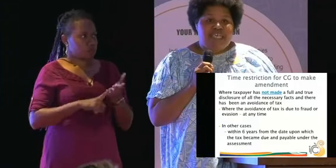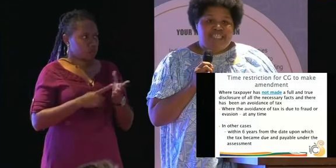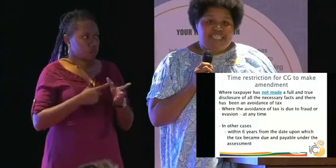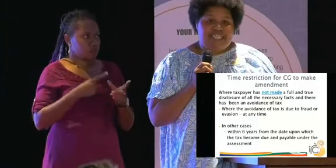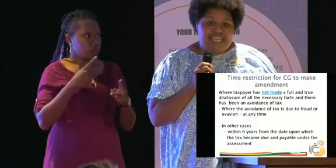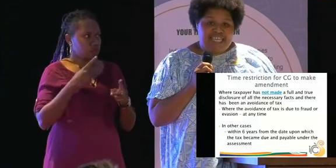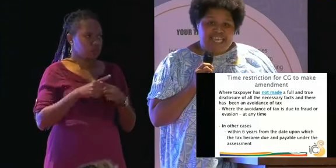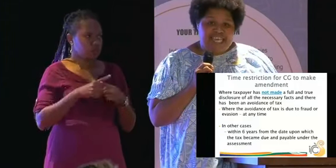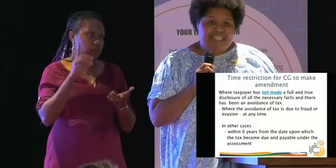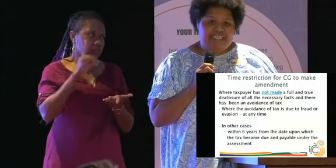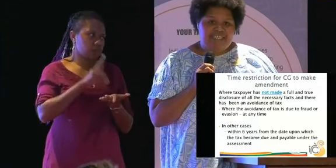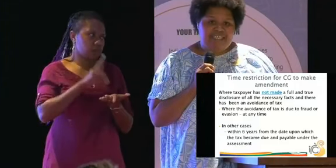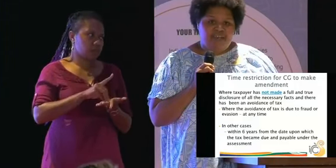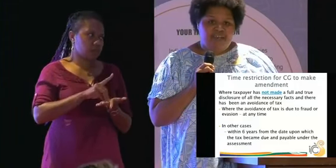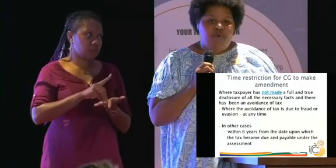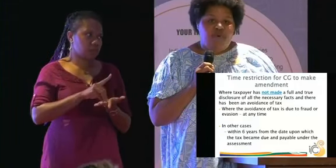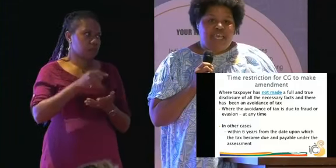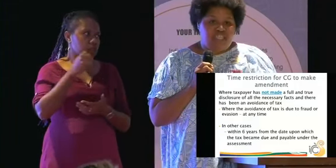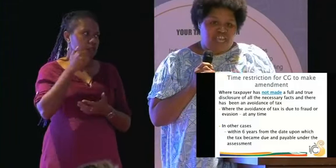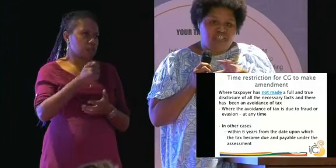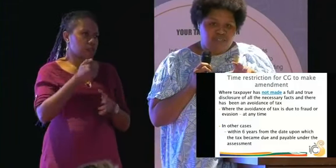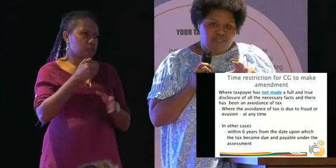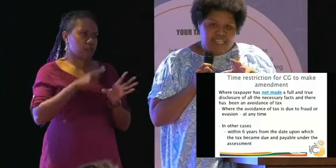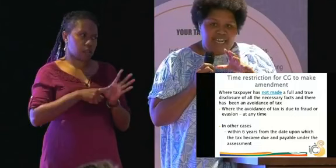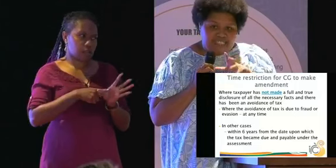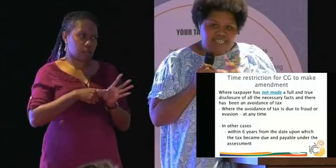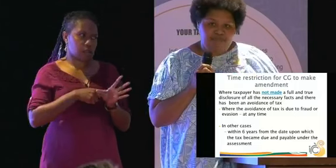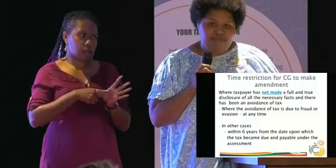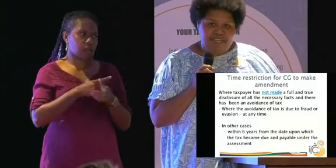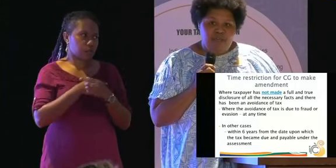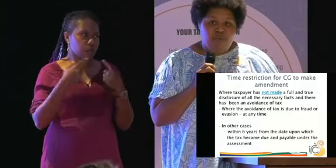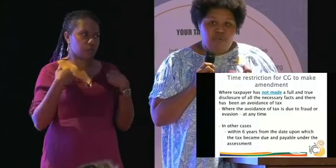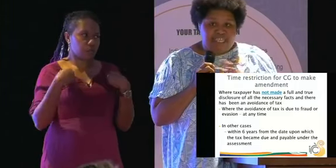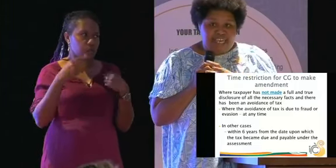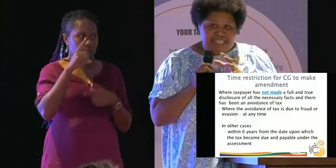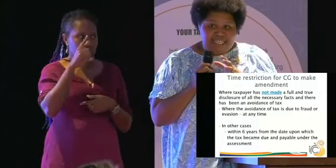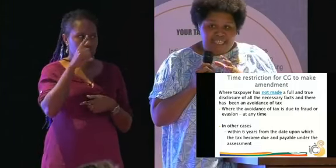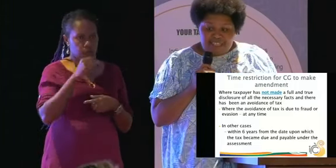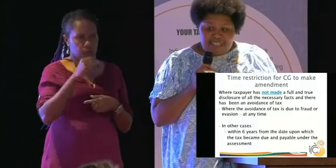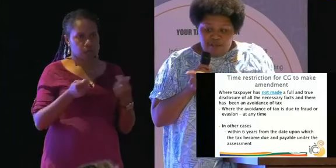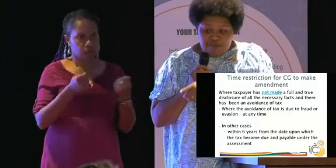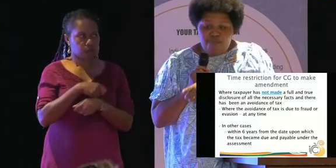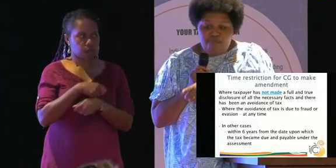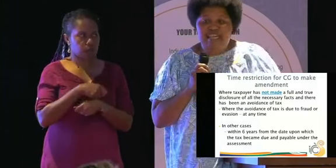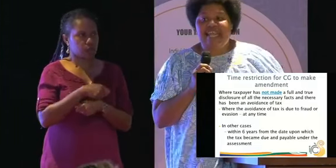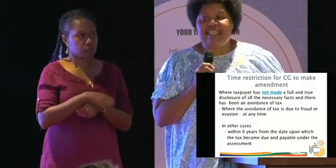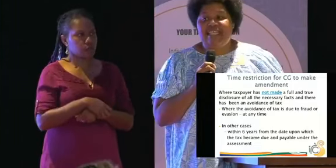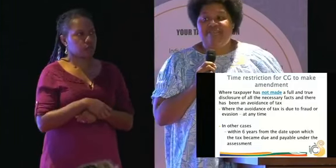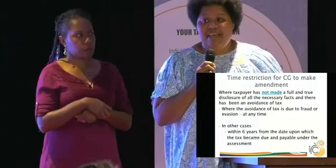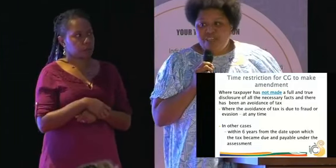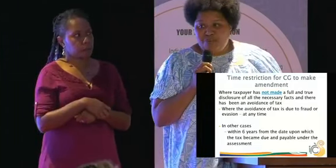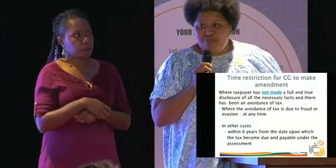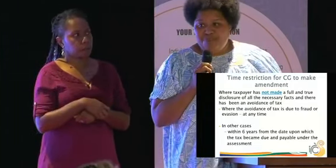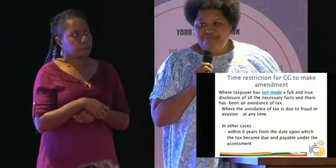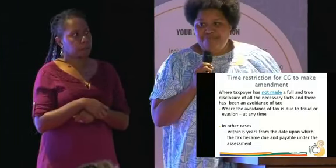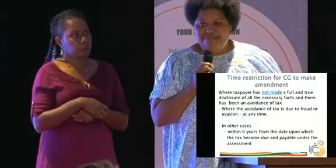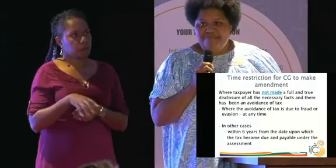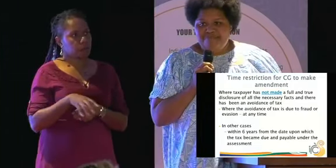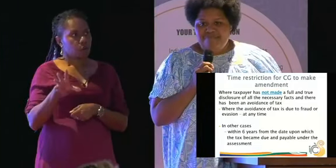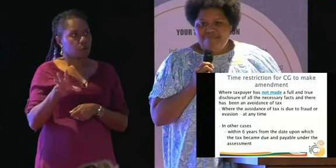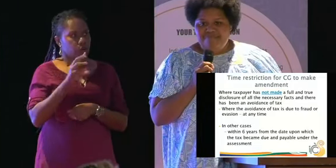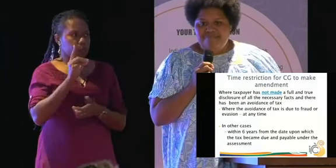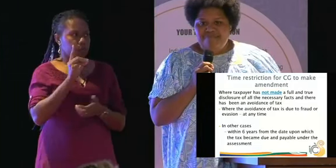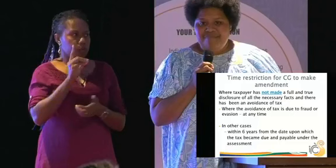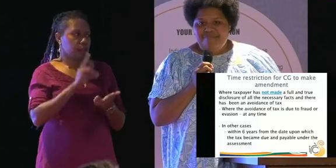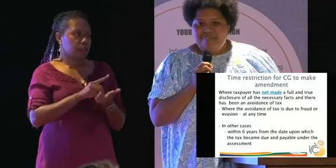payable, 6 years, we can change that assessment within that 6 years from the date it fell due.